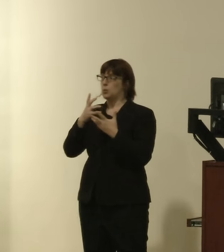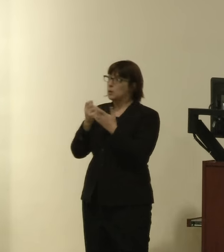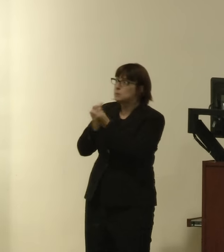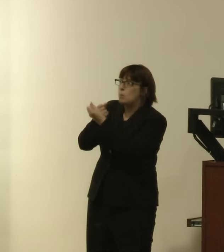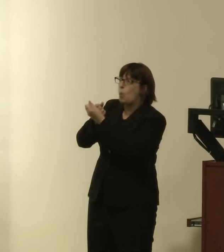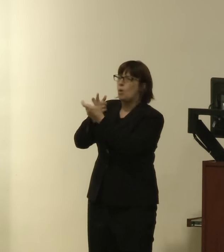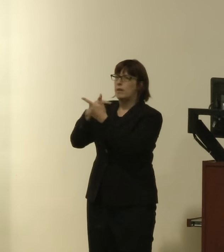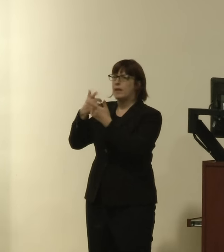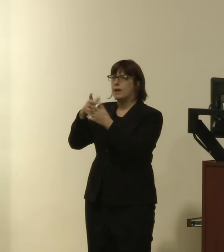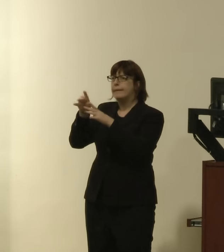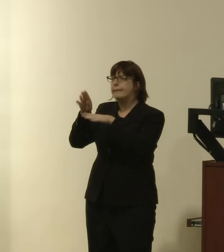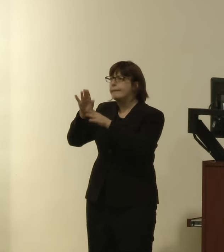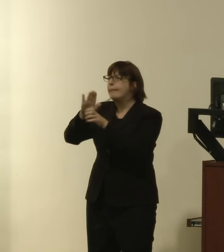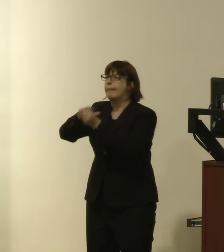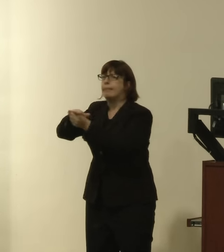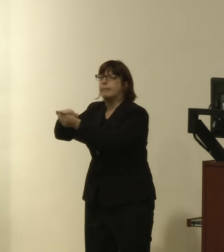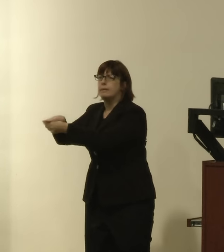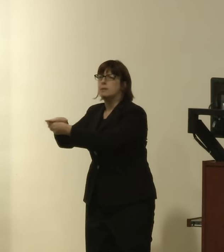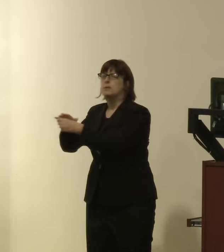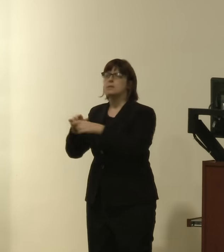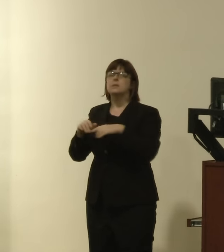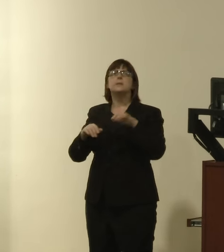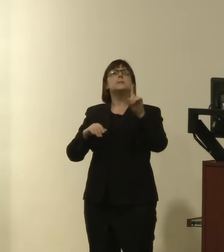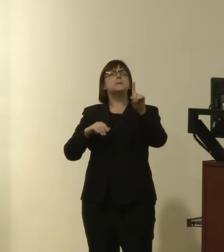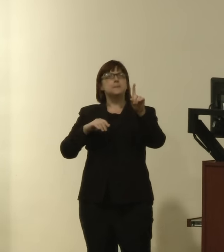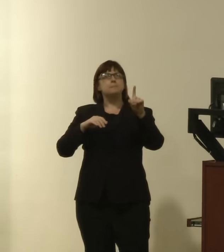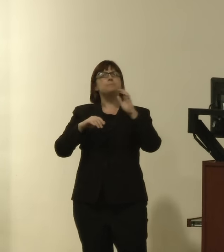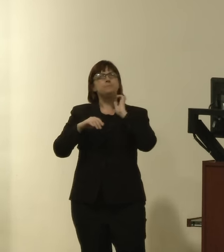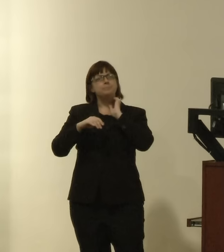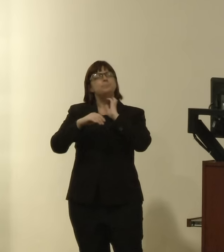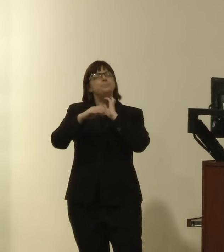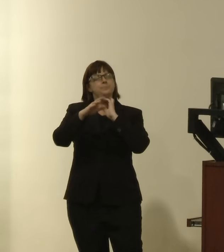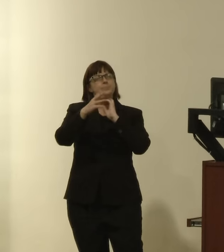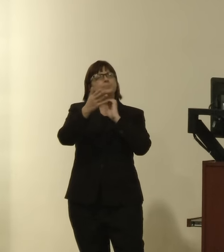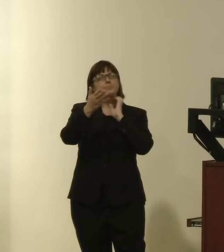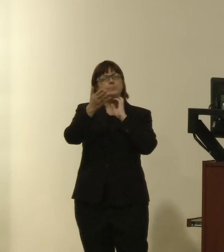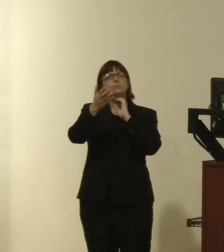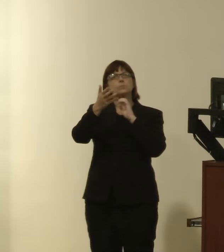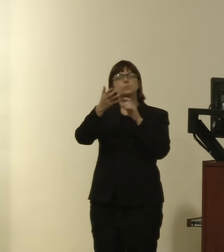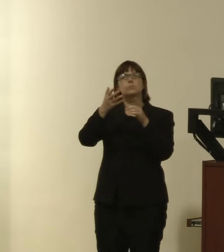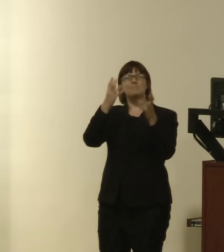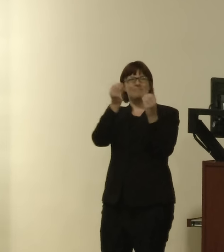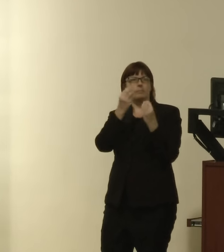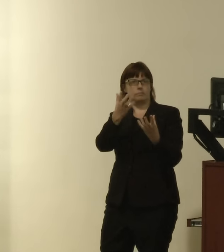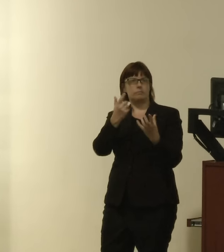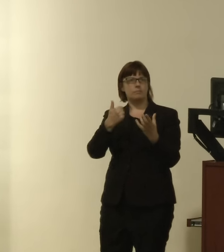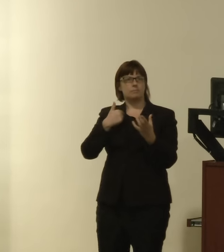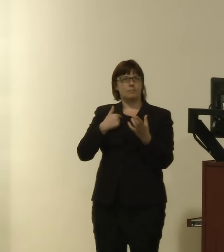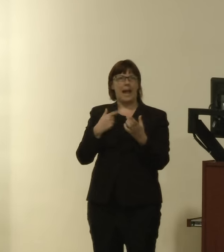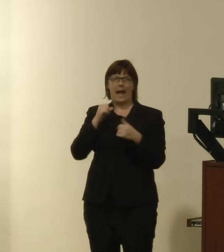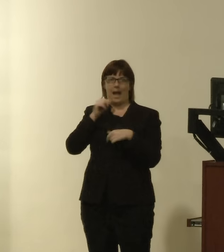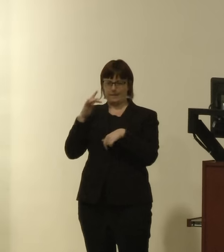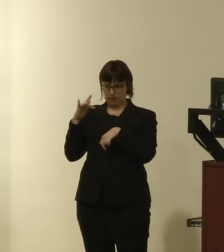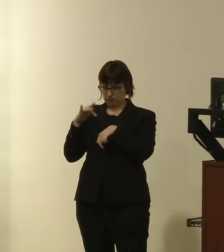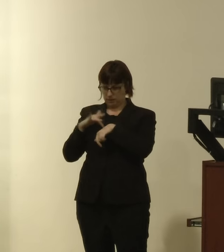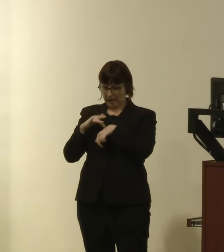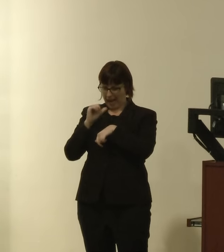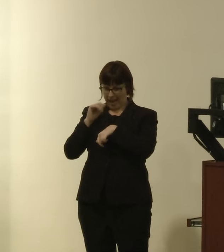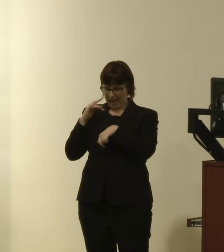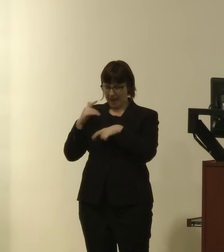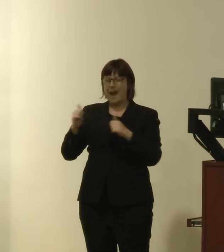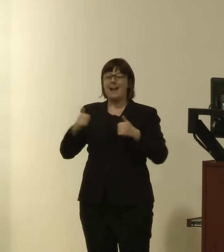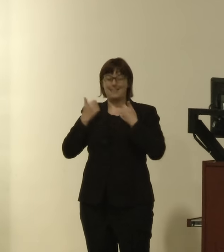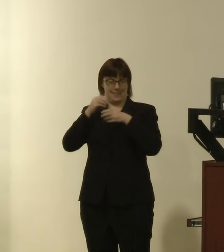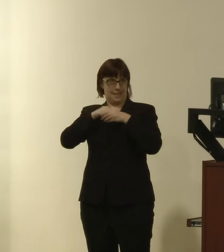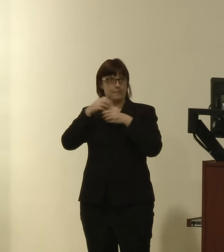Yeah, fair enough question. I will add, though, that I have lived in Rwanda for more than a decade, right? And